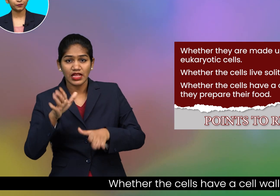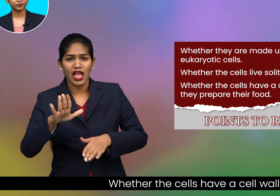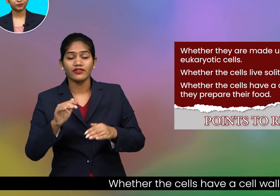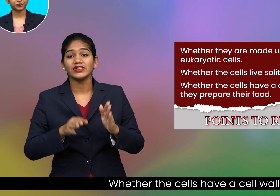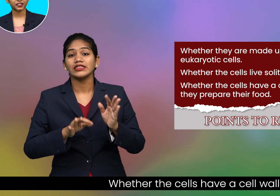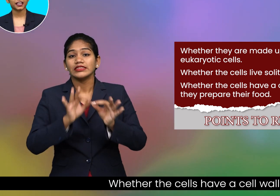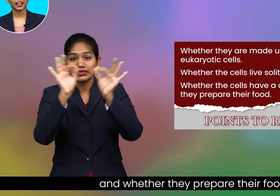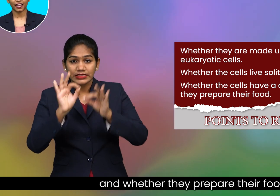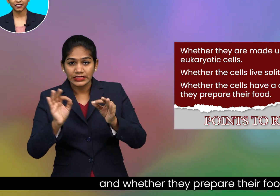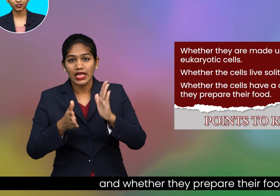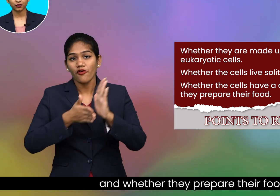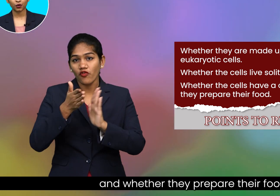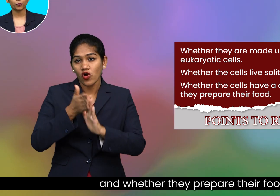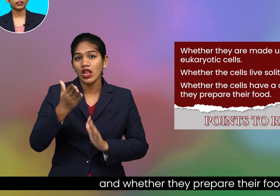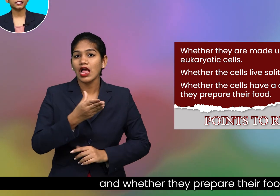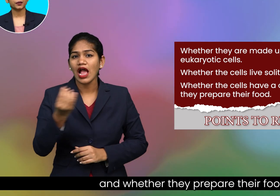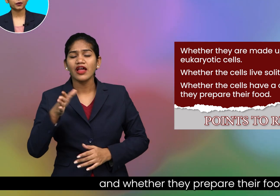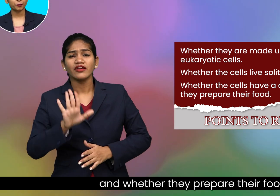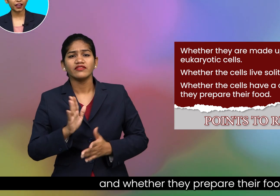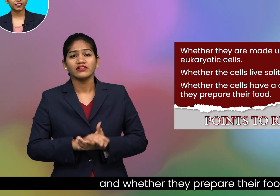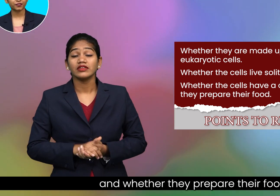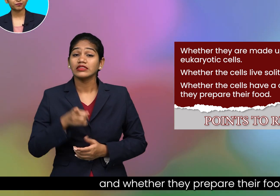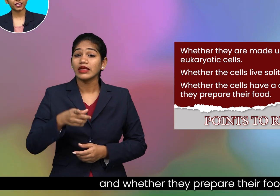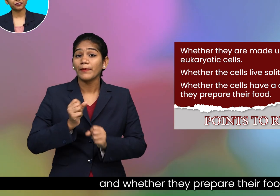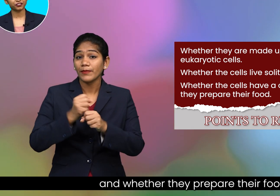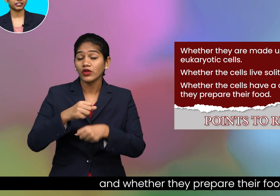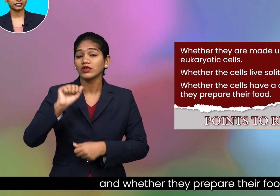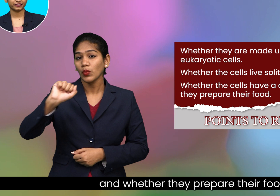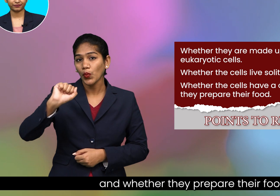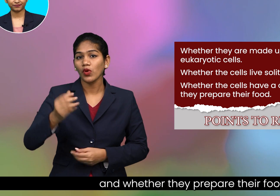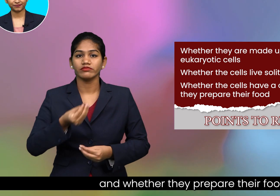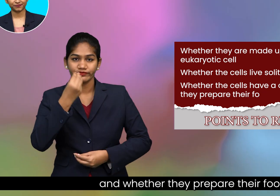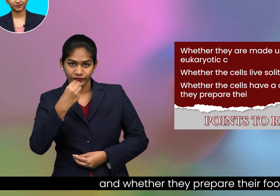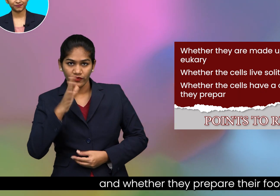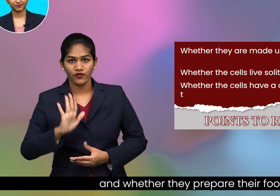cell wall. And whether they prepare their food.